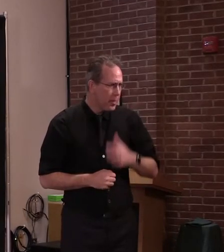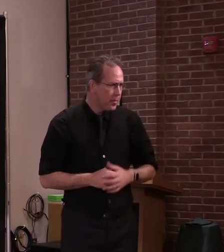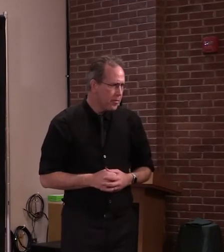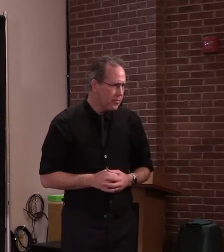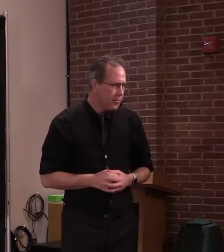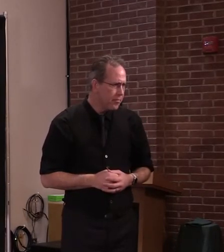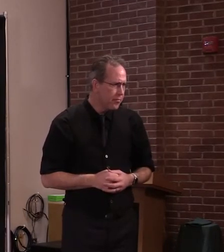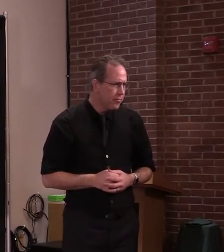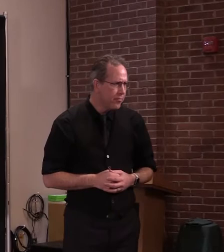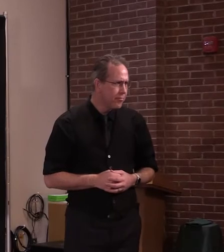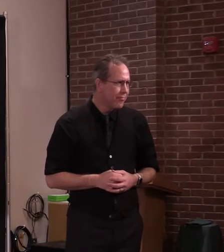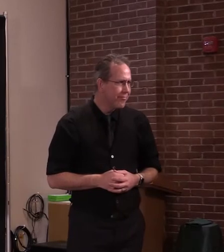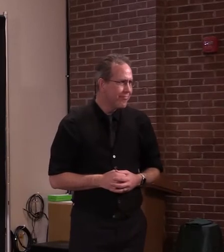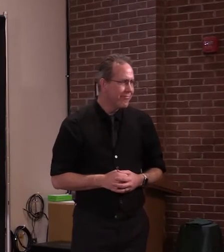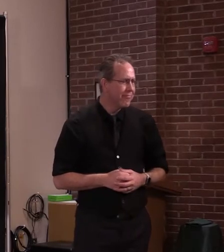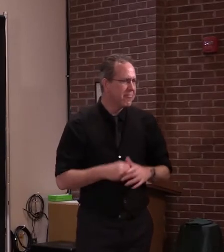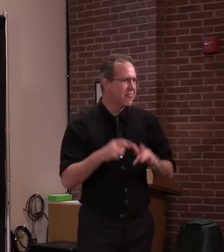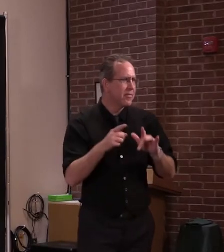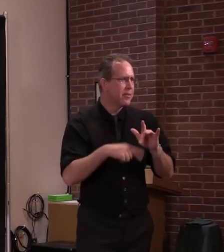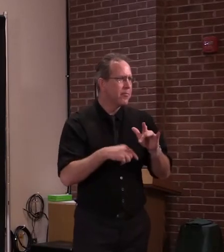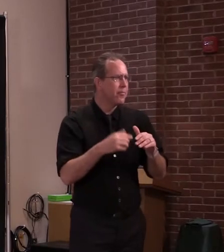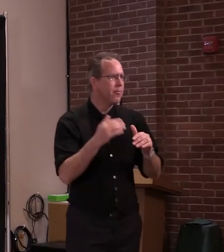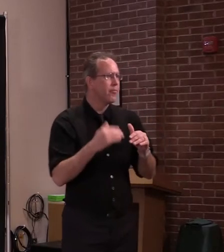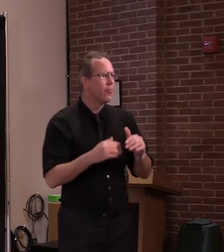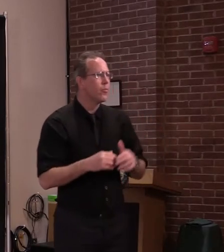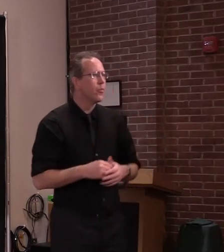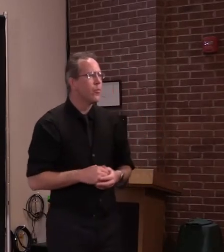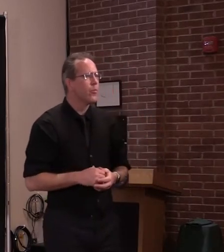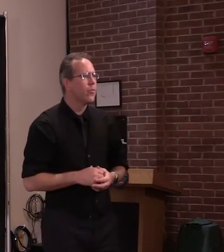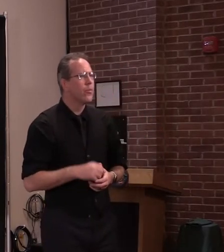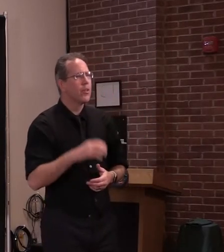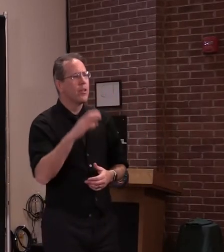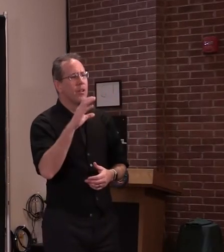All right, we'll move to Greg Lamoureux, the County Courier.